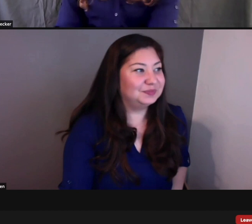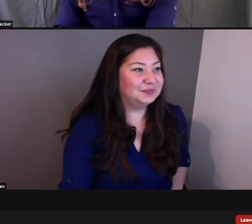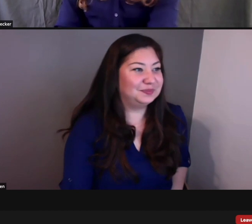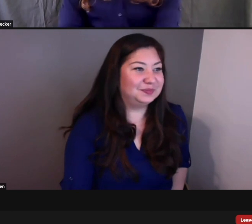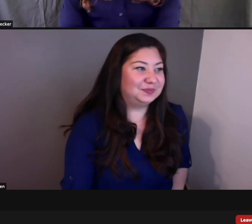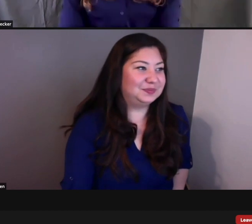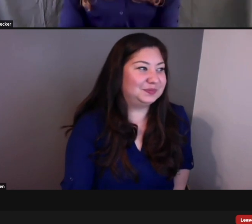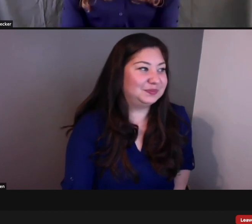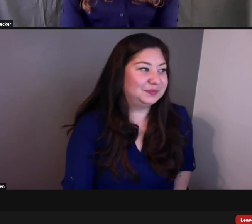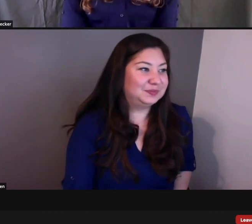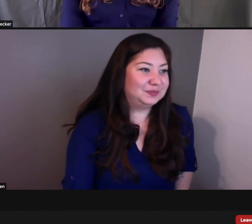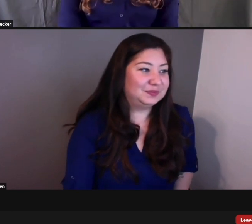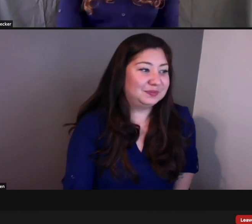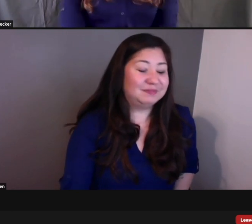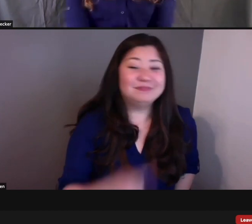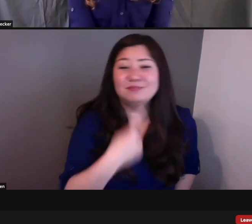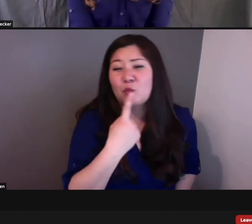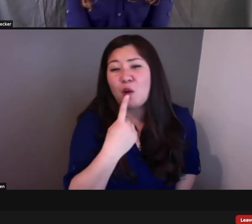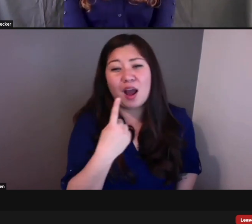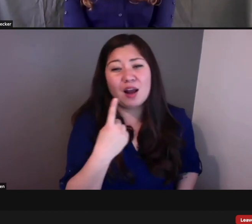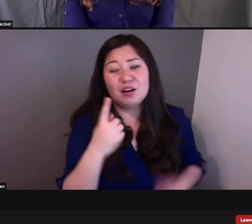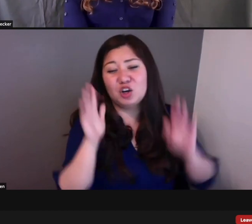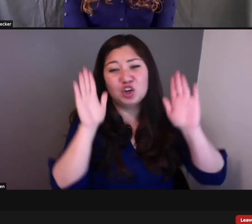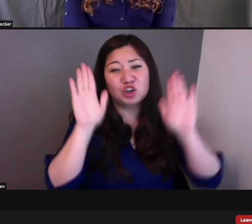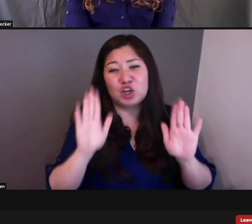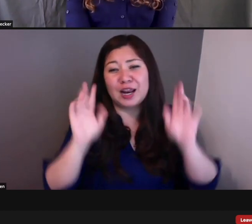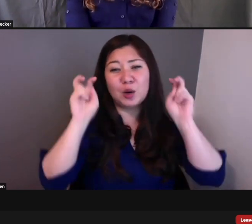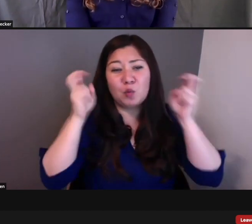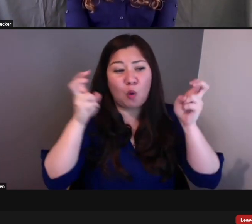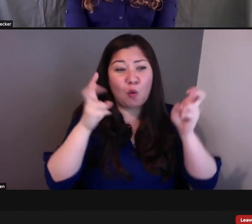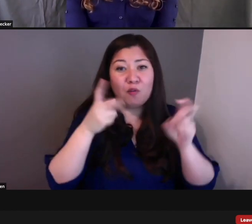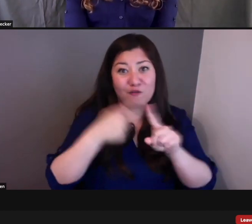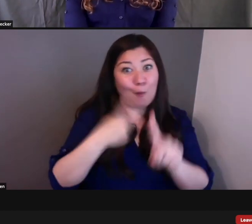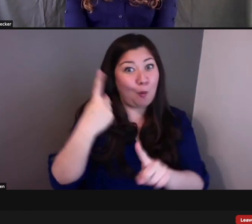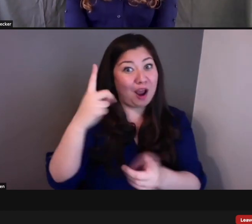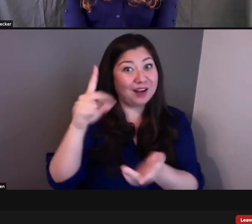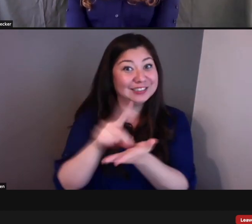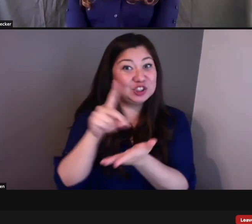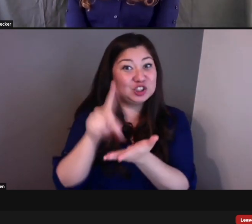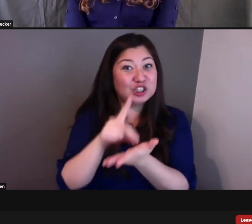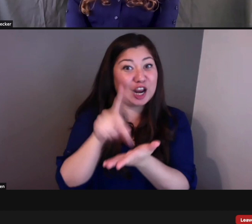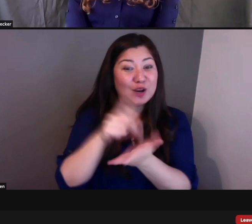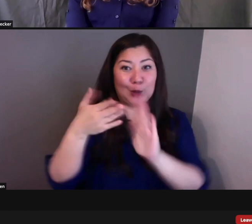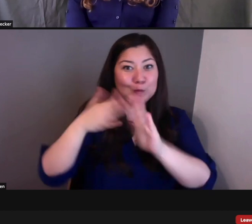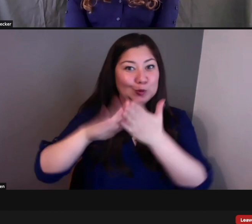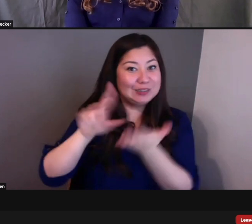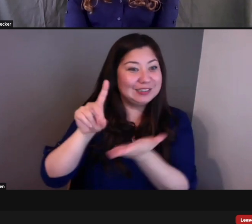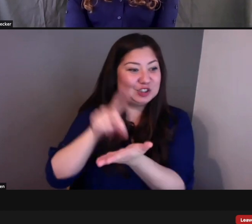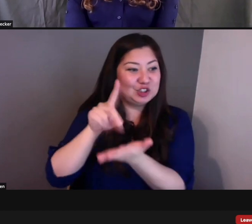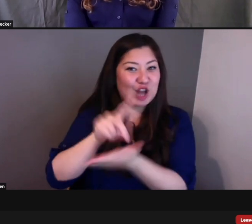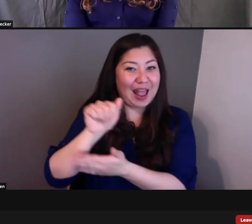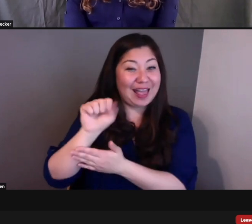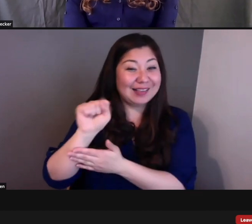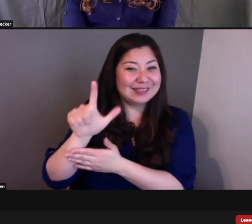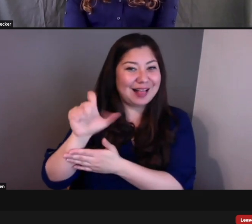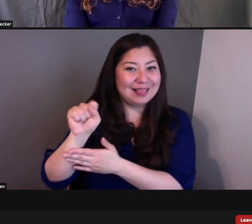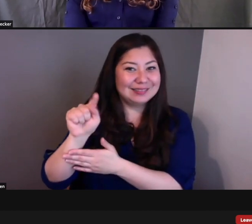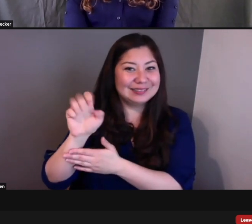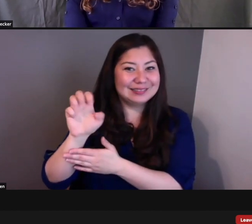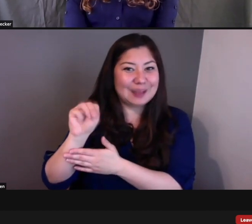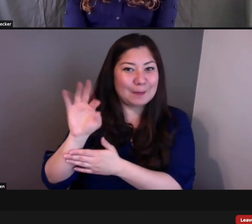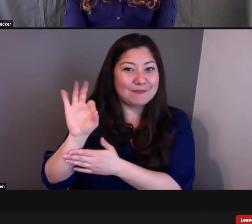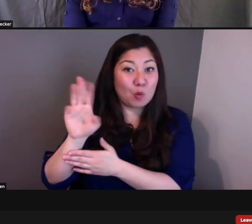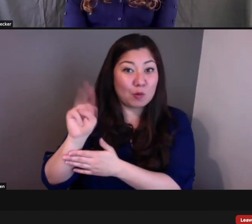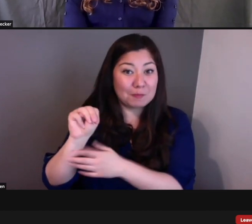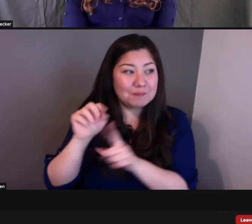at international dictionaries, or we would video chat with different individuals, and then maybe people don't